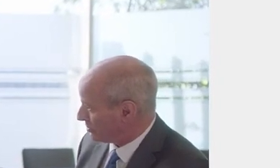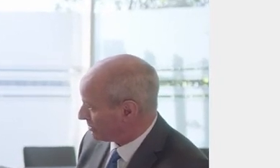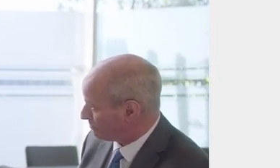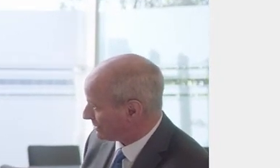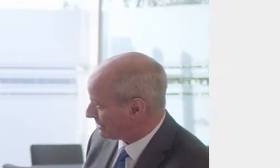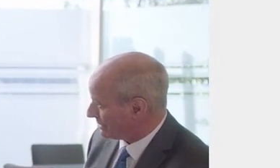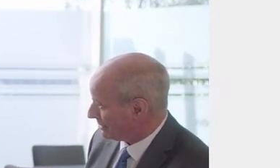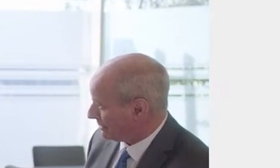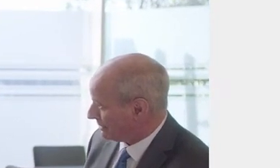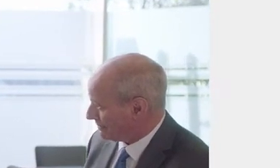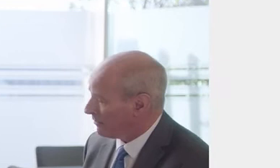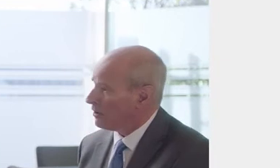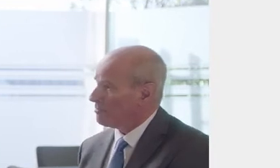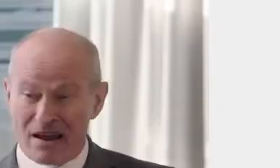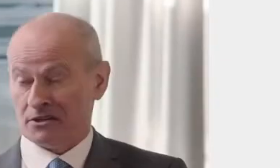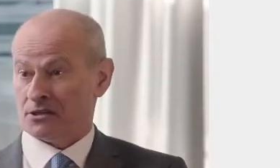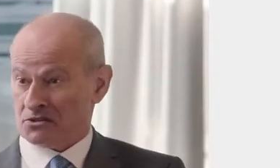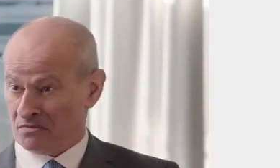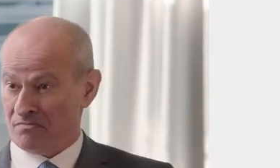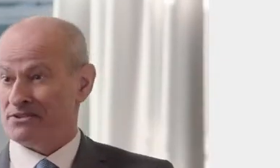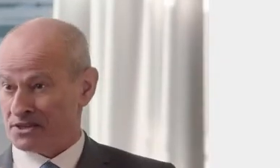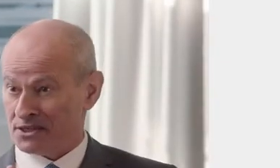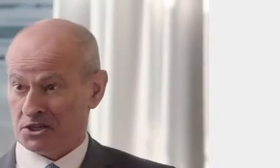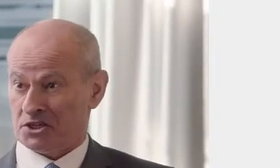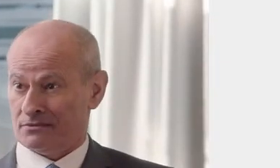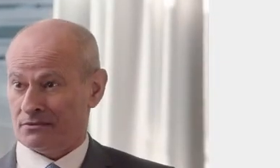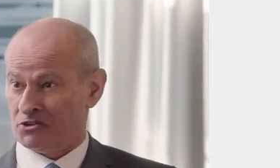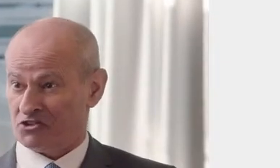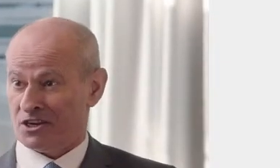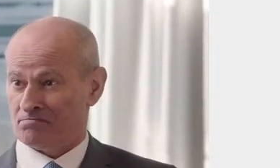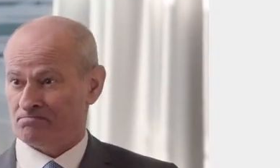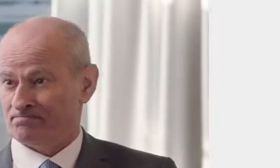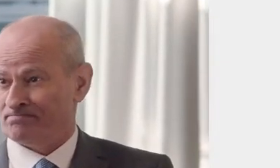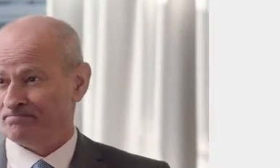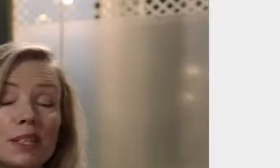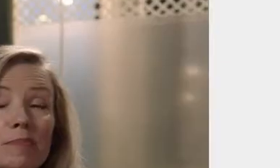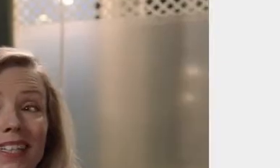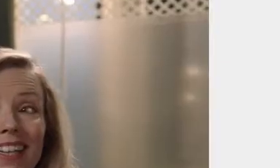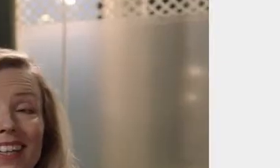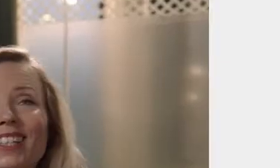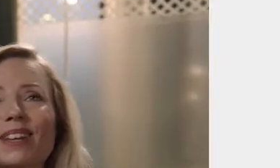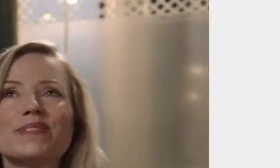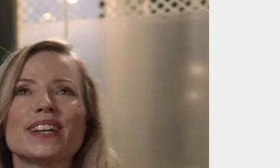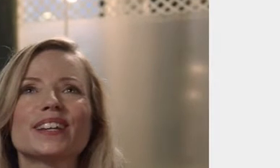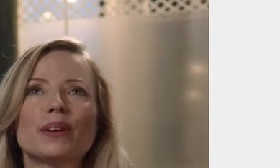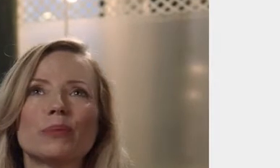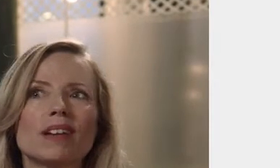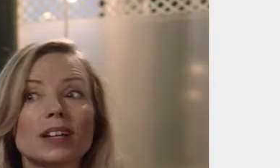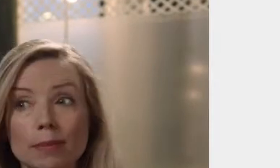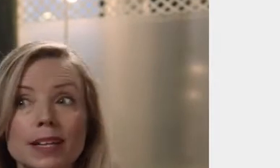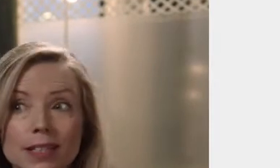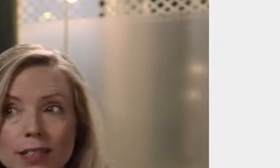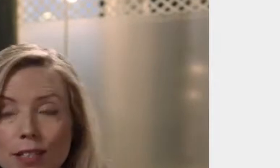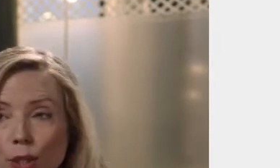aren't you, Bill? Yes, I'm the only one currently. Tremendous addition to the team. Disability is something that we